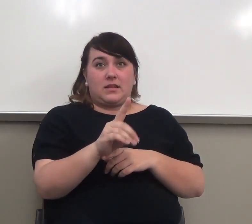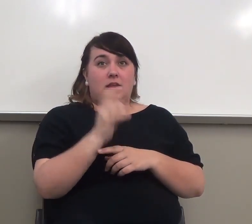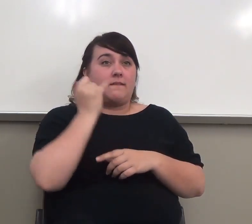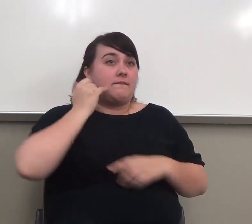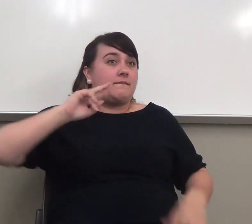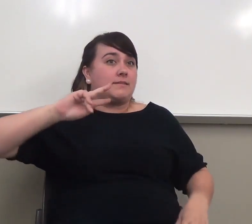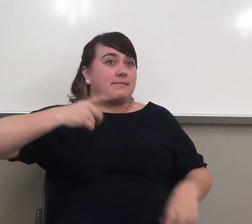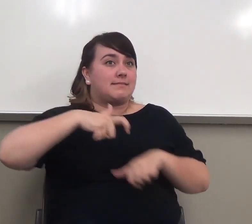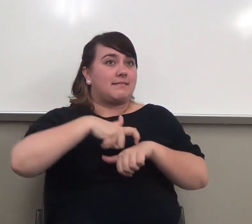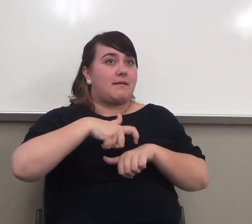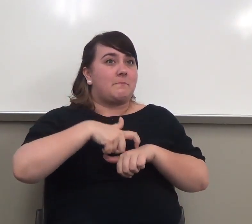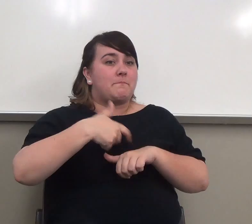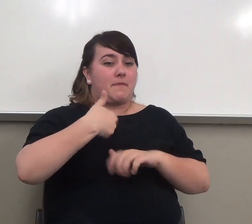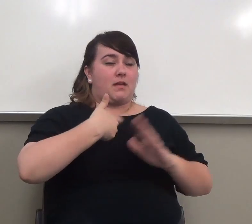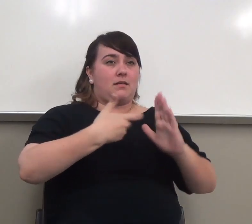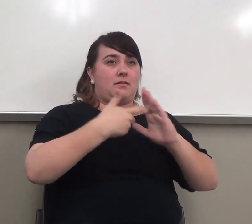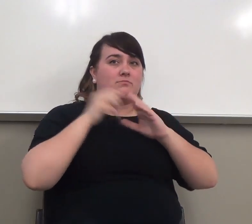just be aware, if that happens,